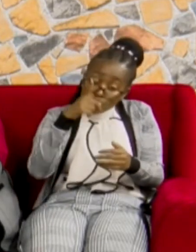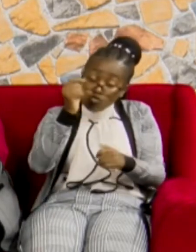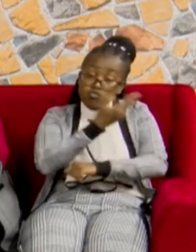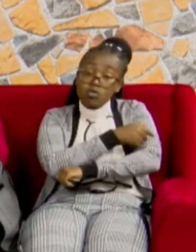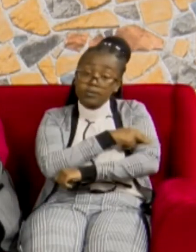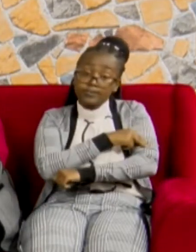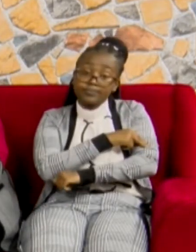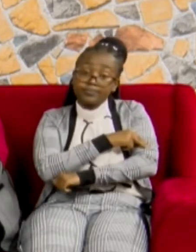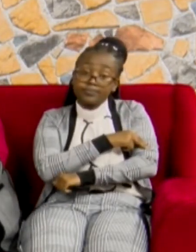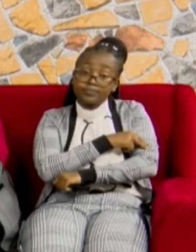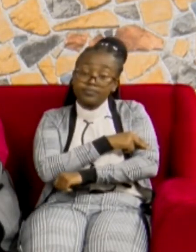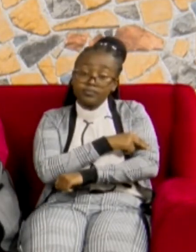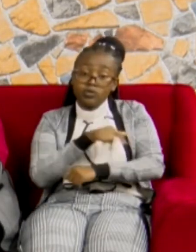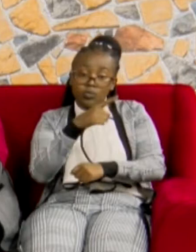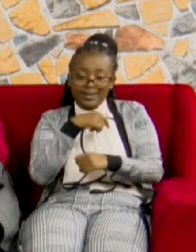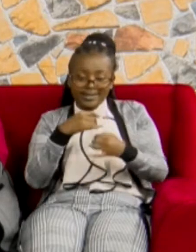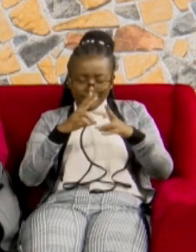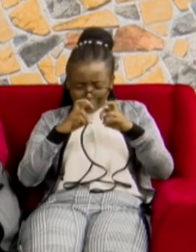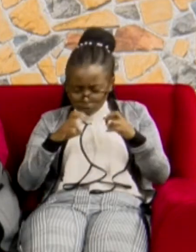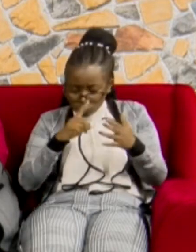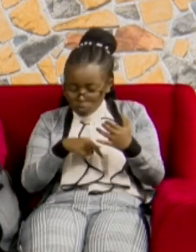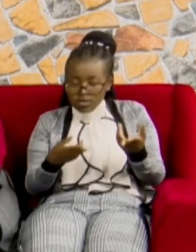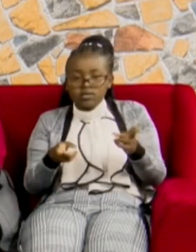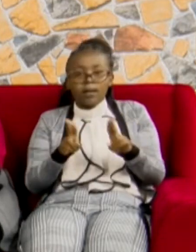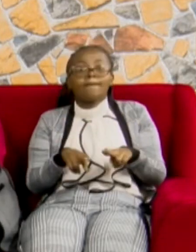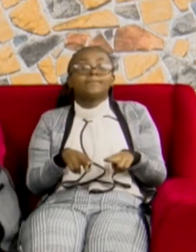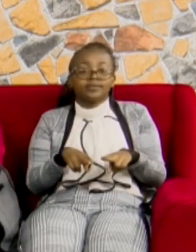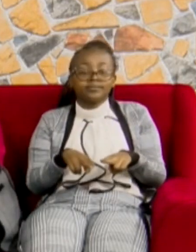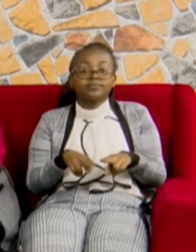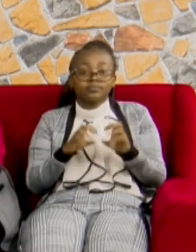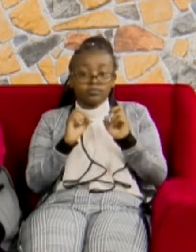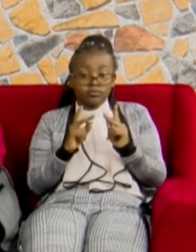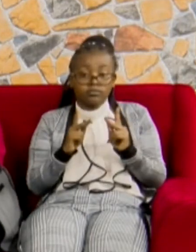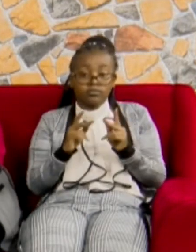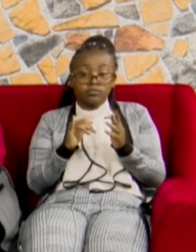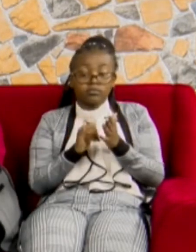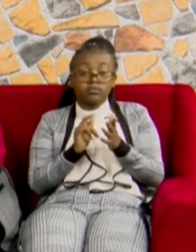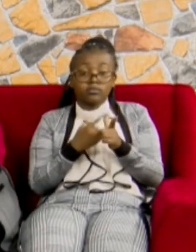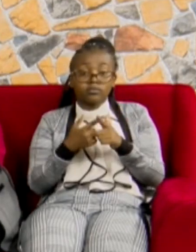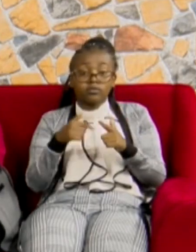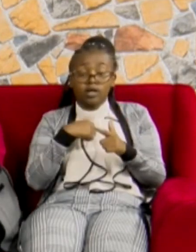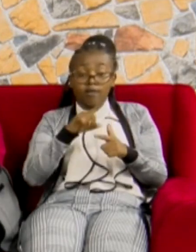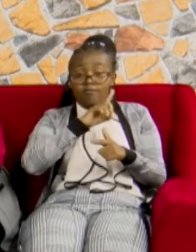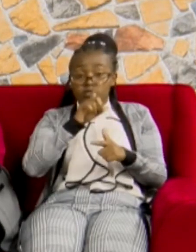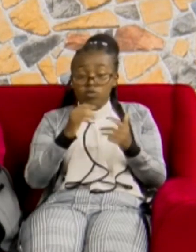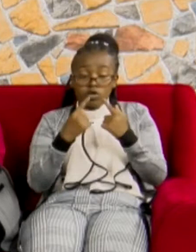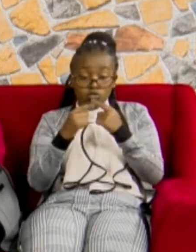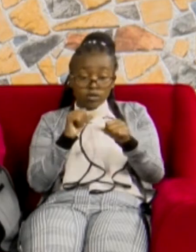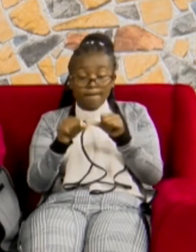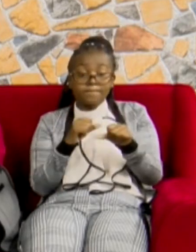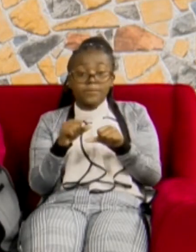attention, just so that we can investigate and know what it is that's going on with your child. Okay. Then there is this other aspect when we're talking